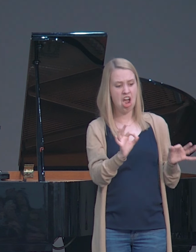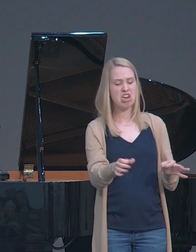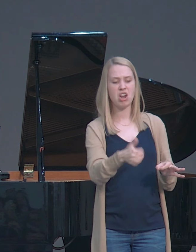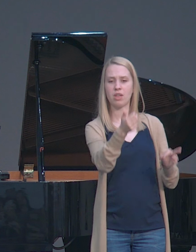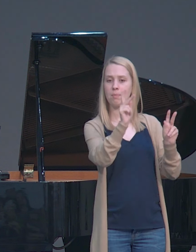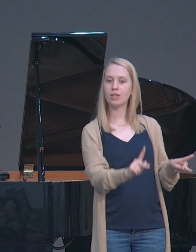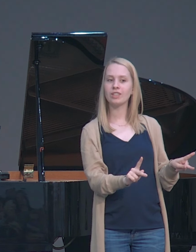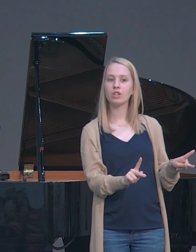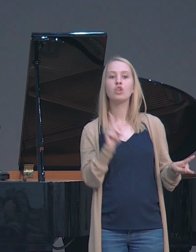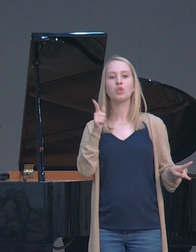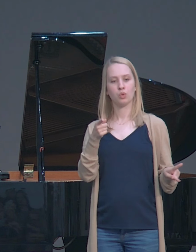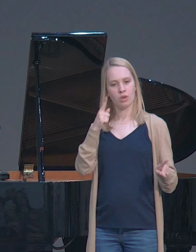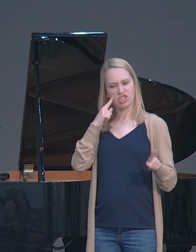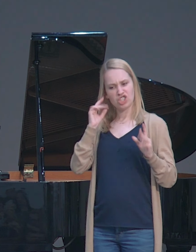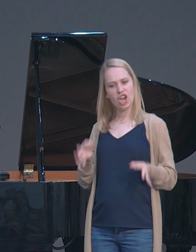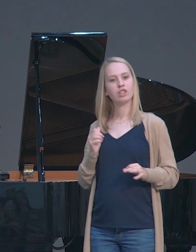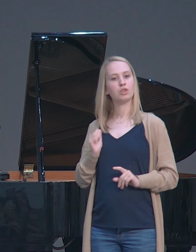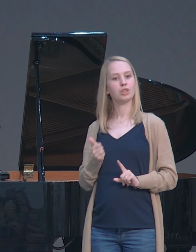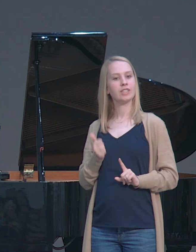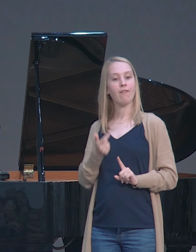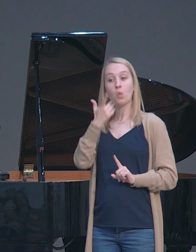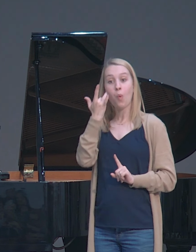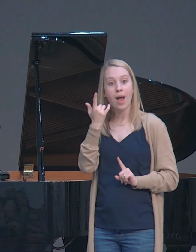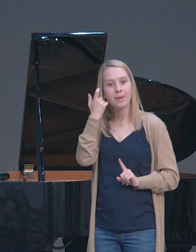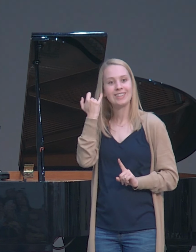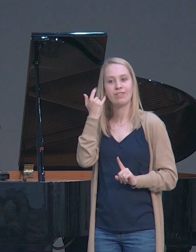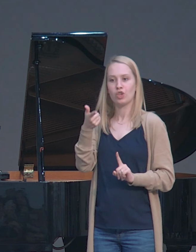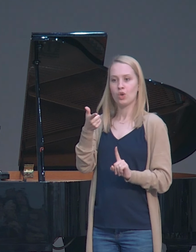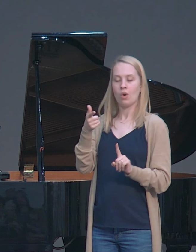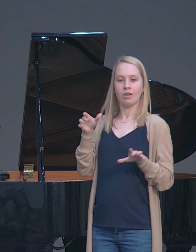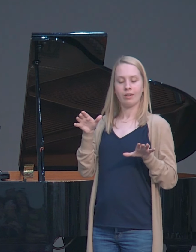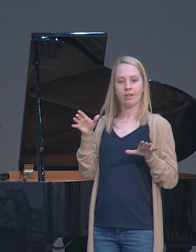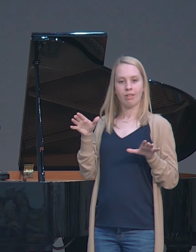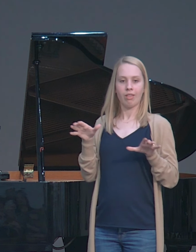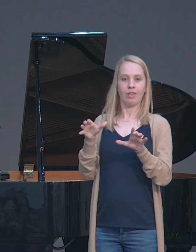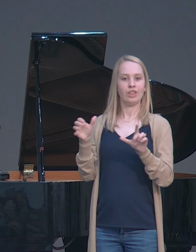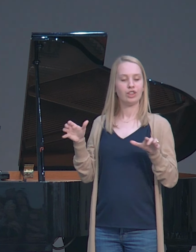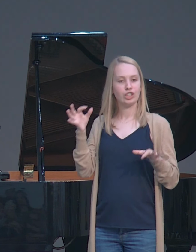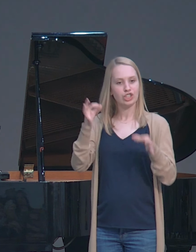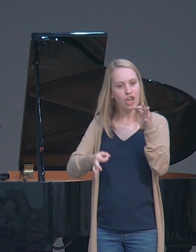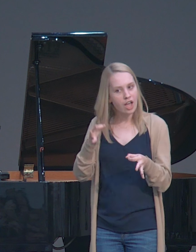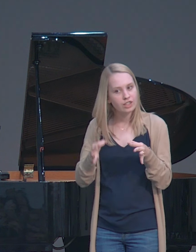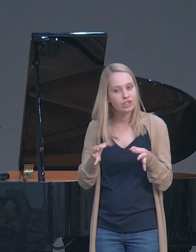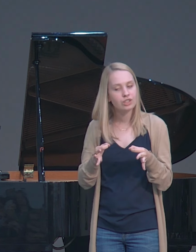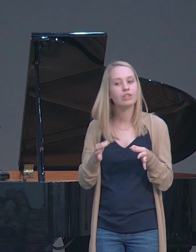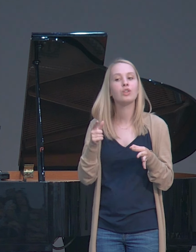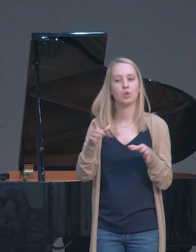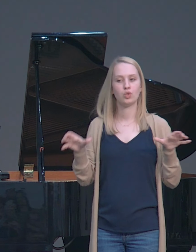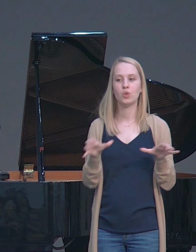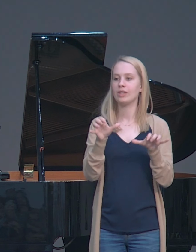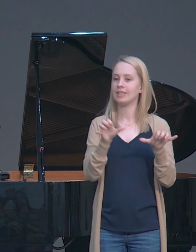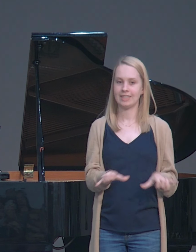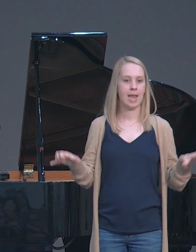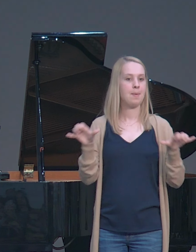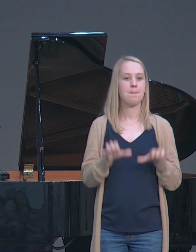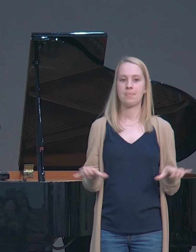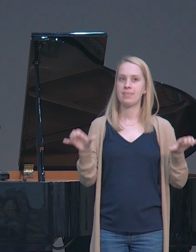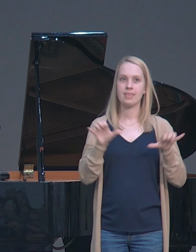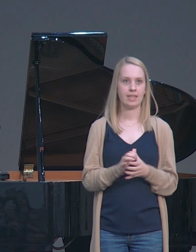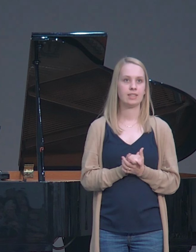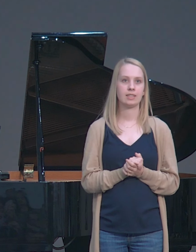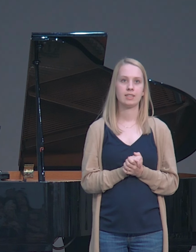condemn yourself because you, the judge, practice the very same things.